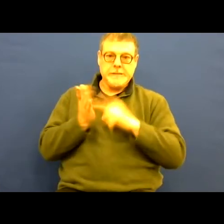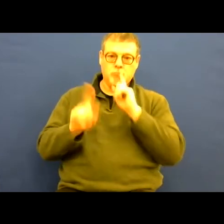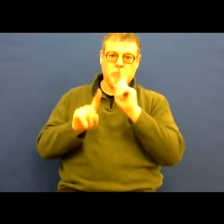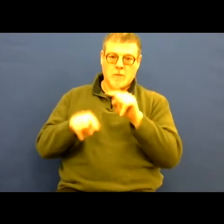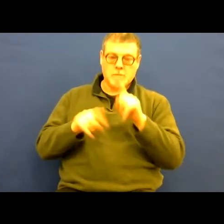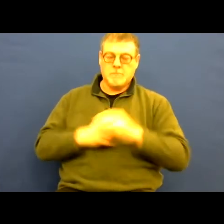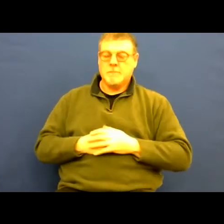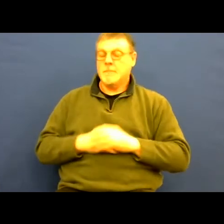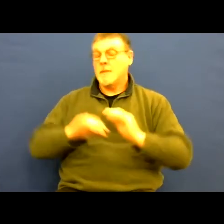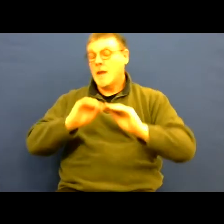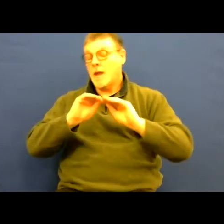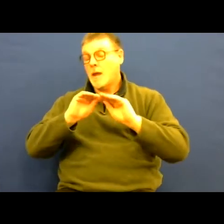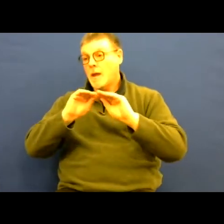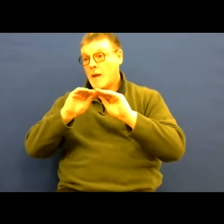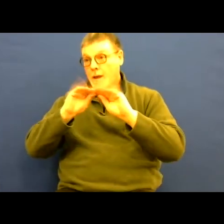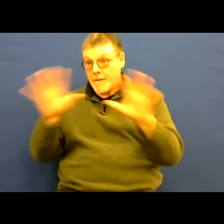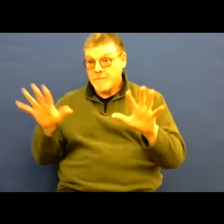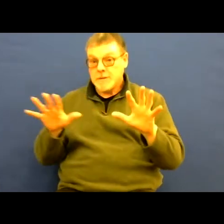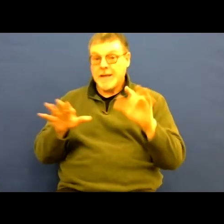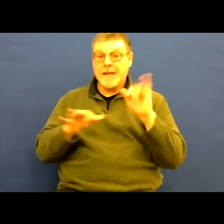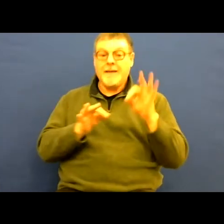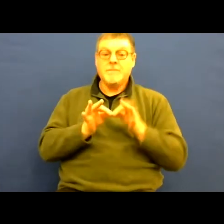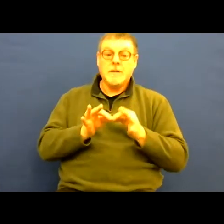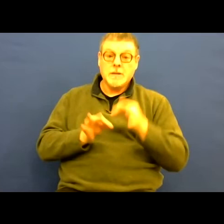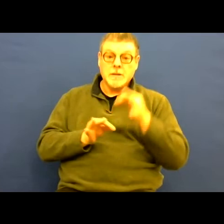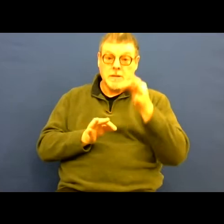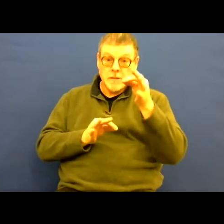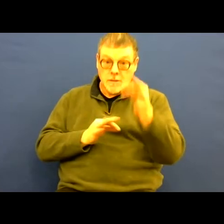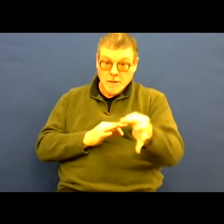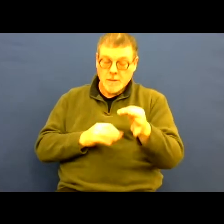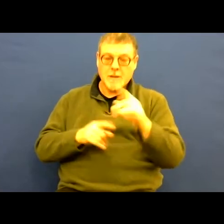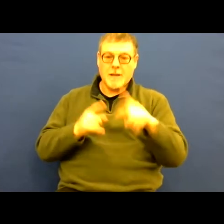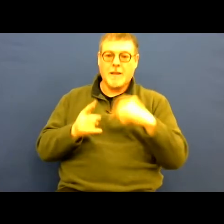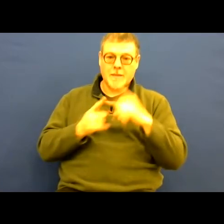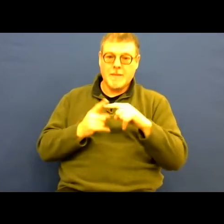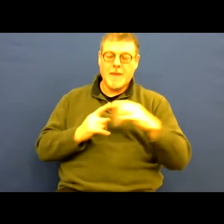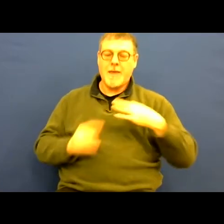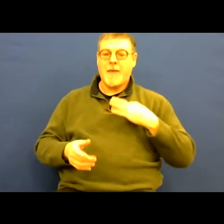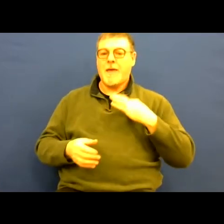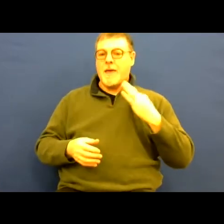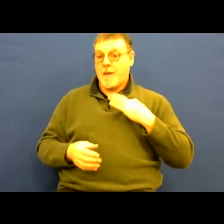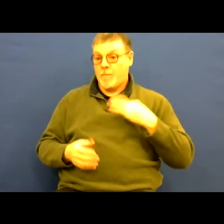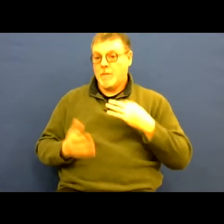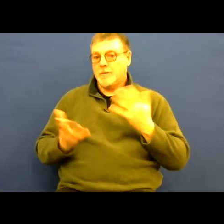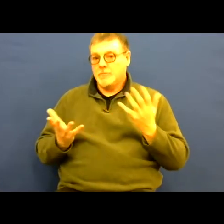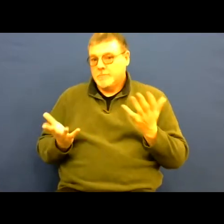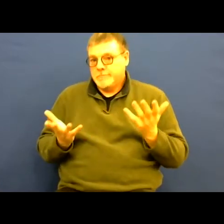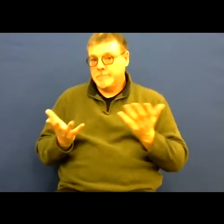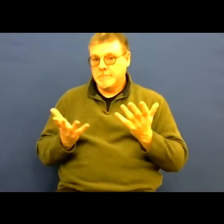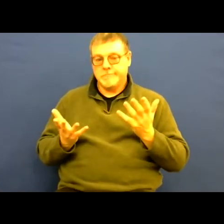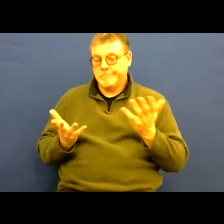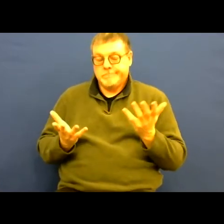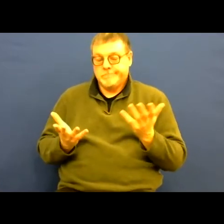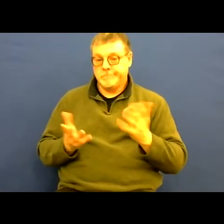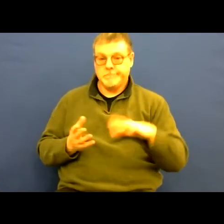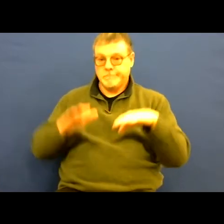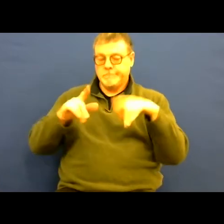responses. Obviously, if they go beyond the expiration date, then the application